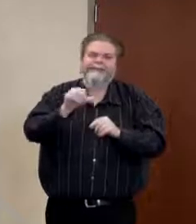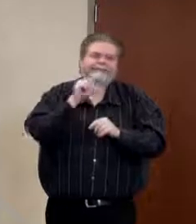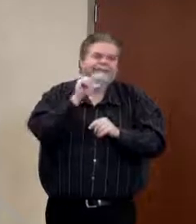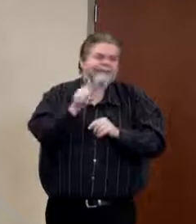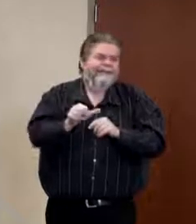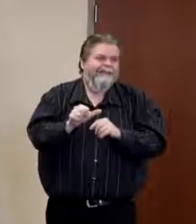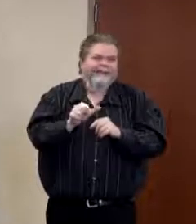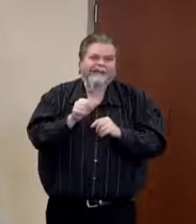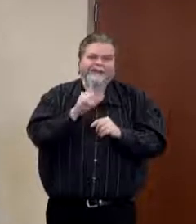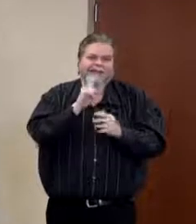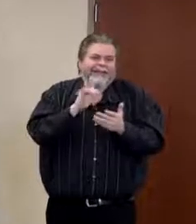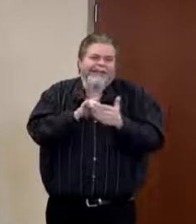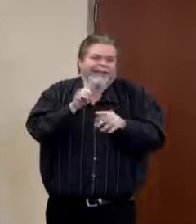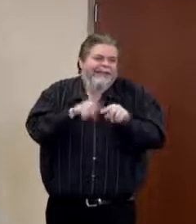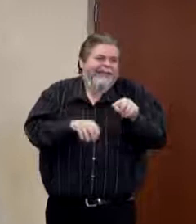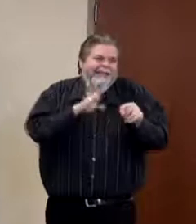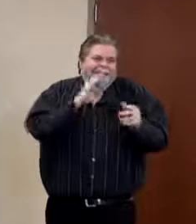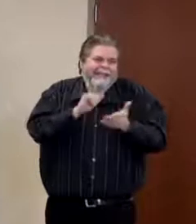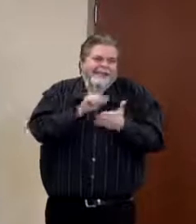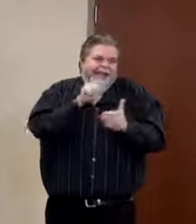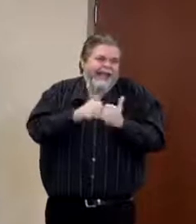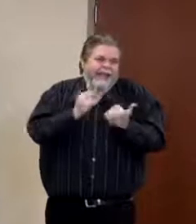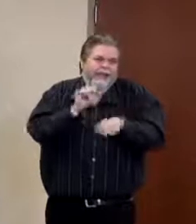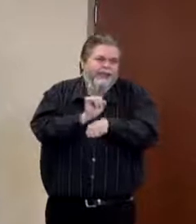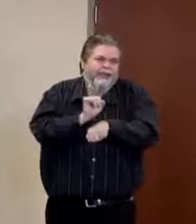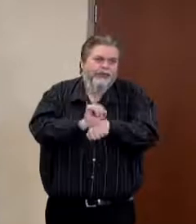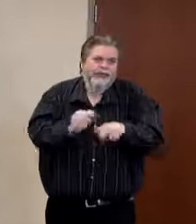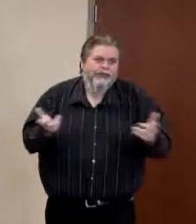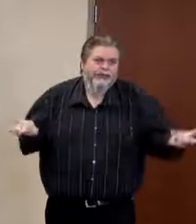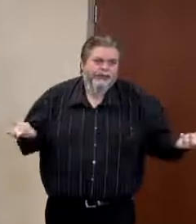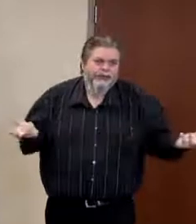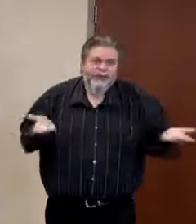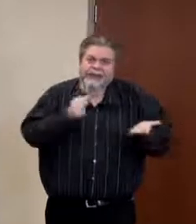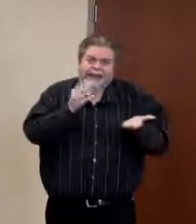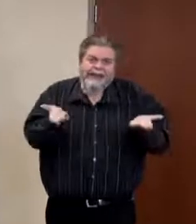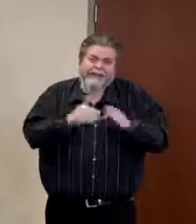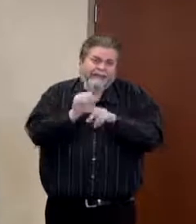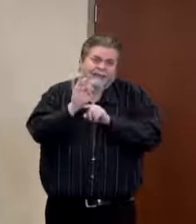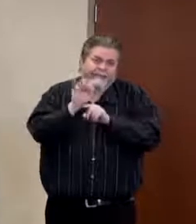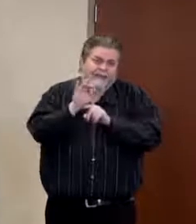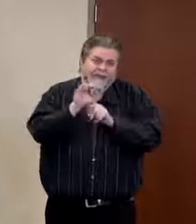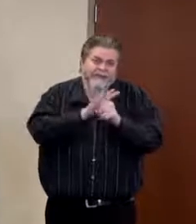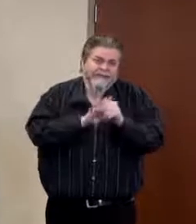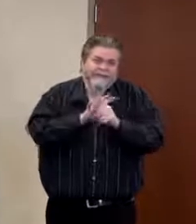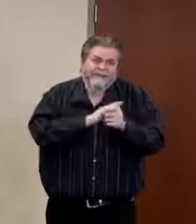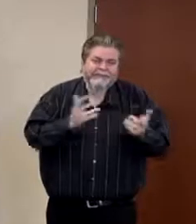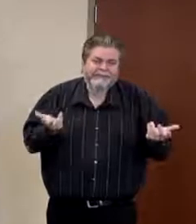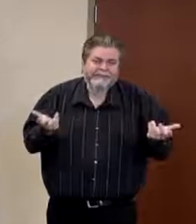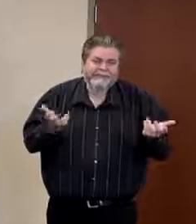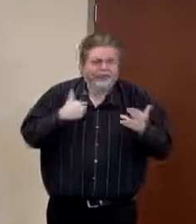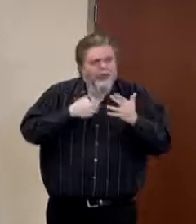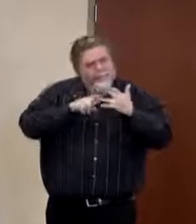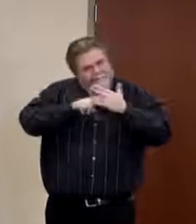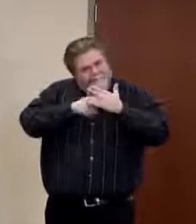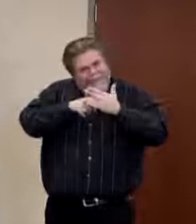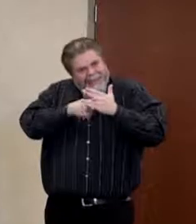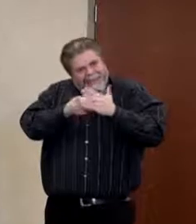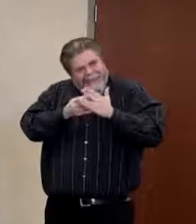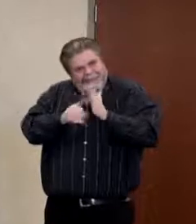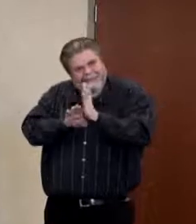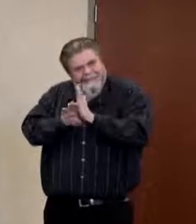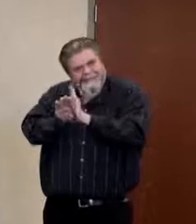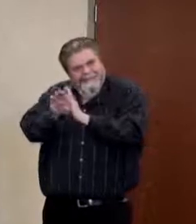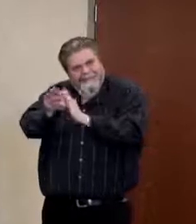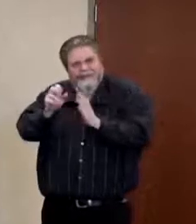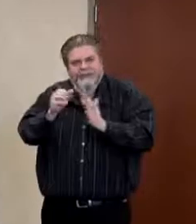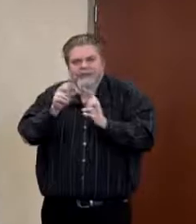works. And especially that's not how it works in Sioux Falls when we're just kind of on the beginning of this.